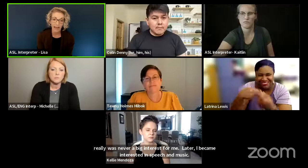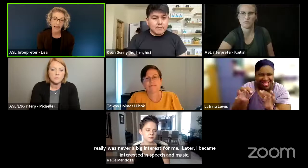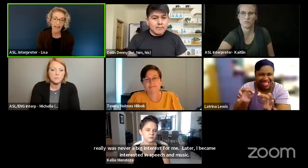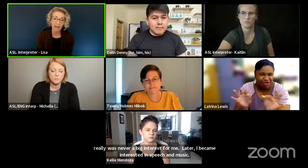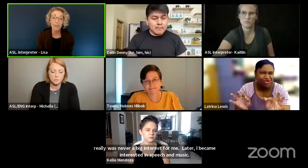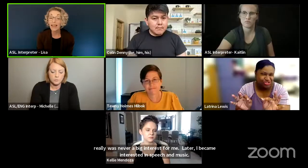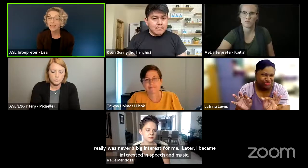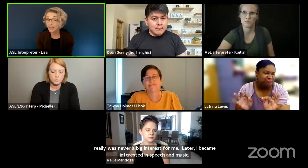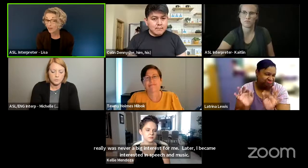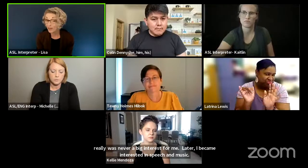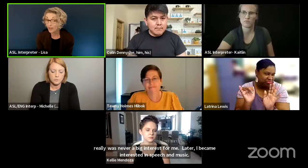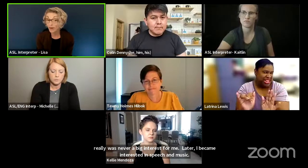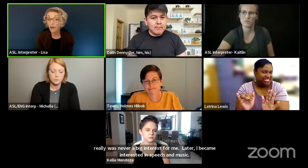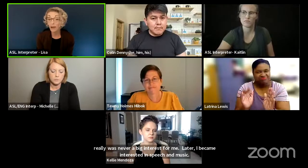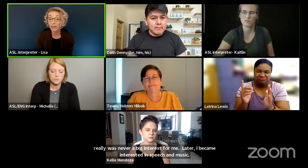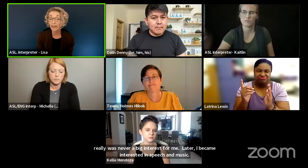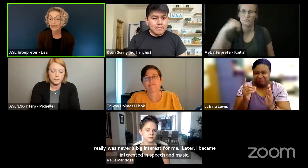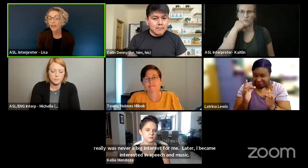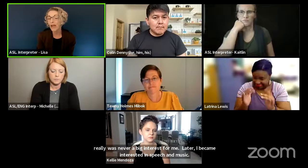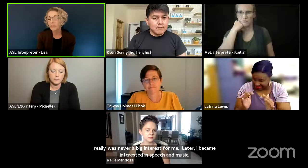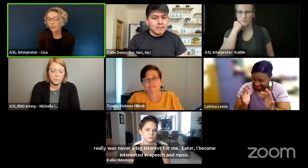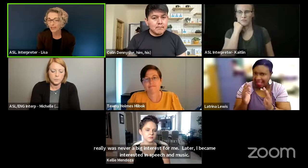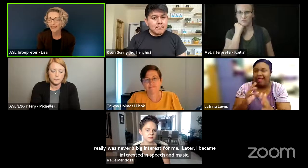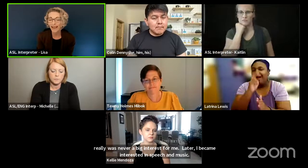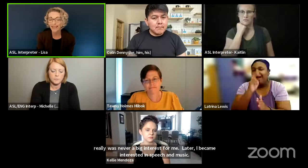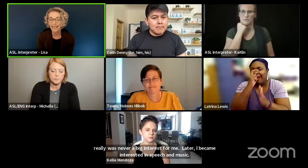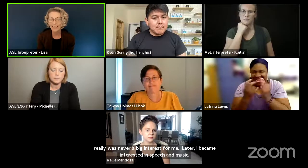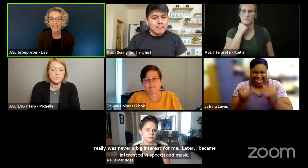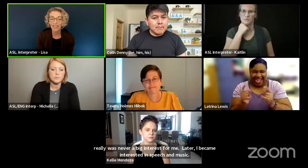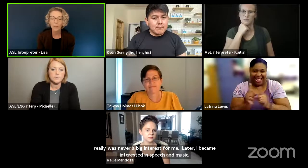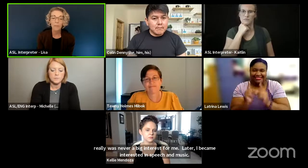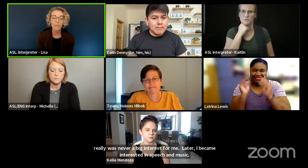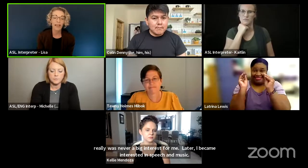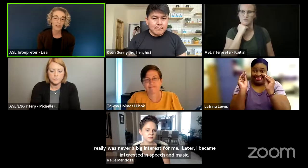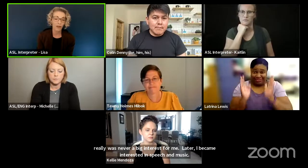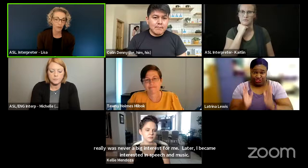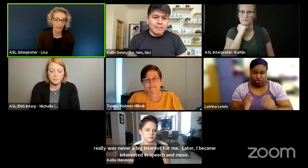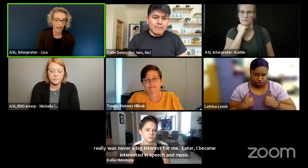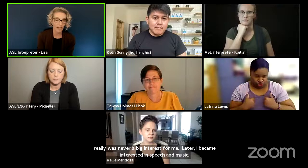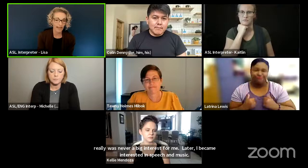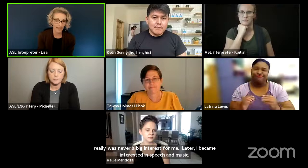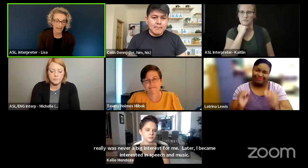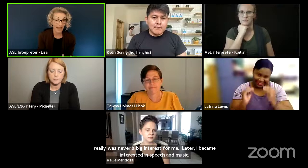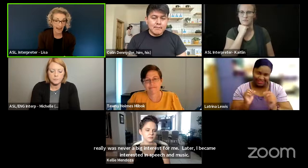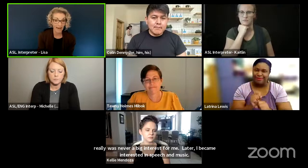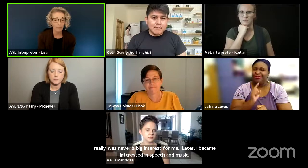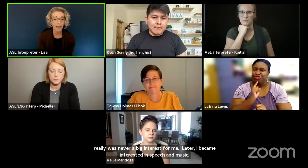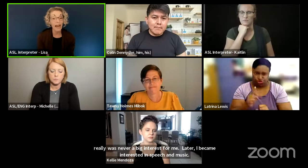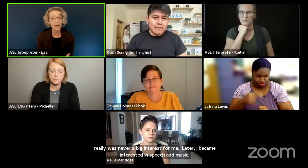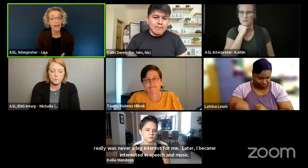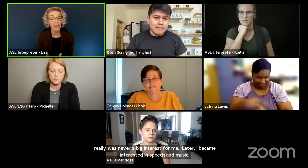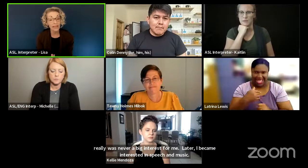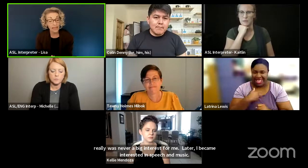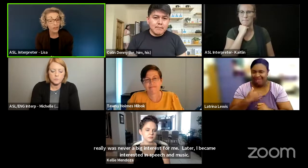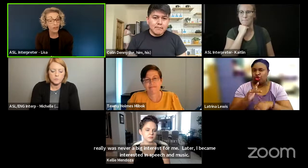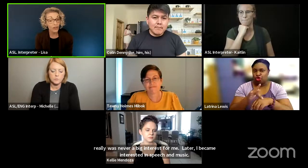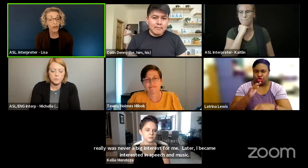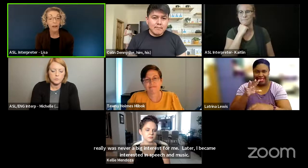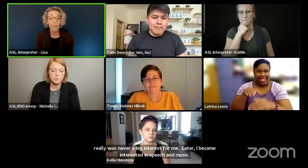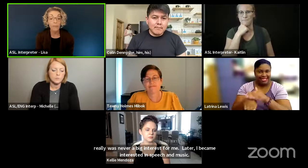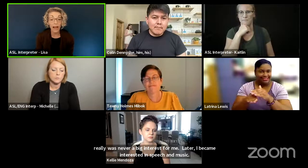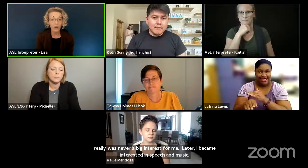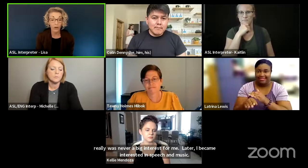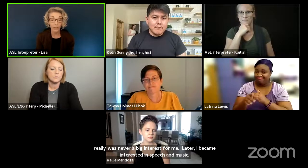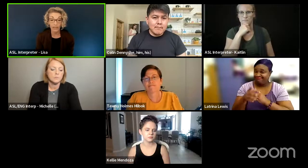mode. And PSE was very popular at the time, Pidgin Signed English. And so I really got into that. But now as a